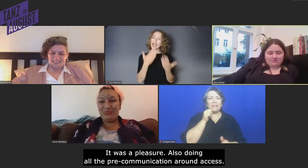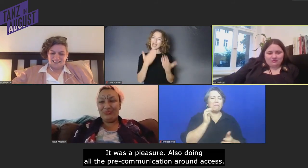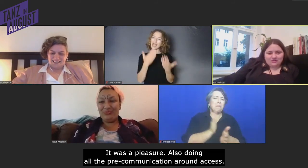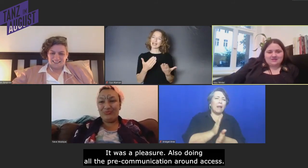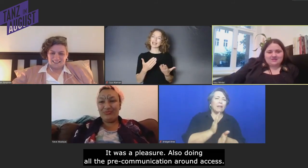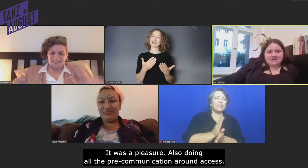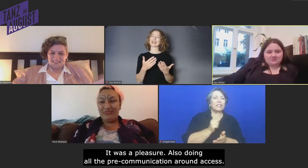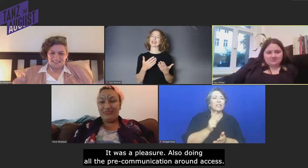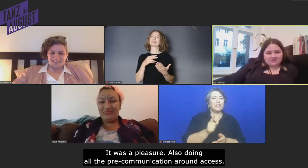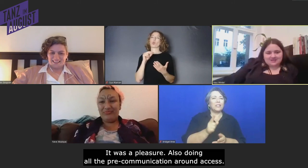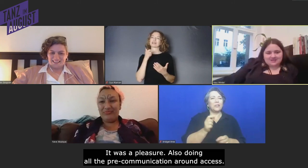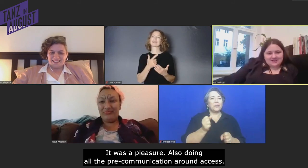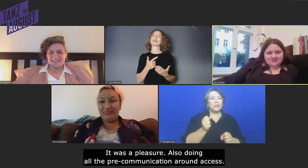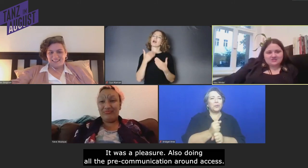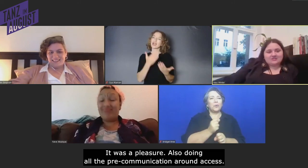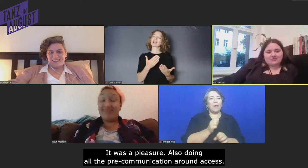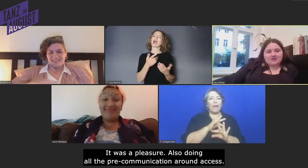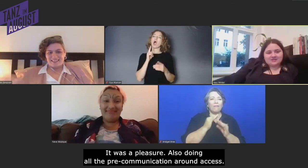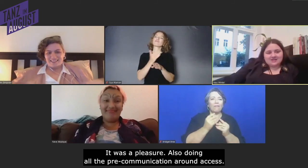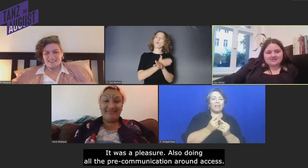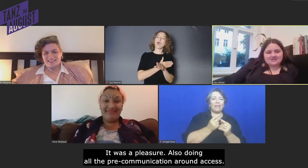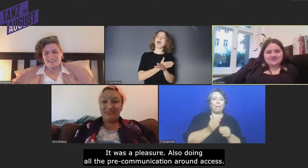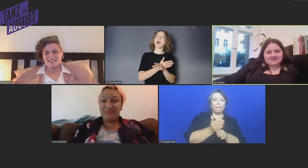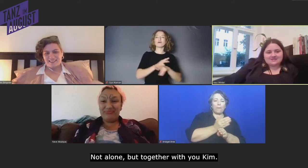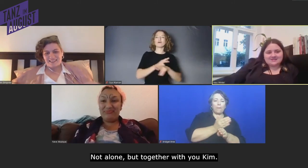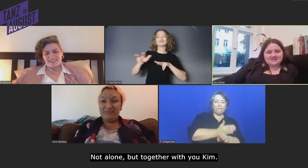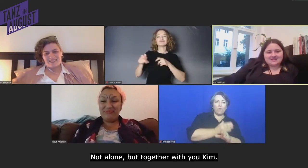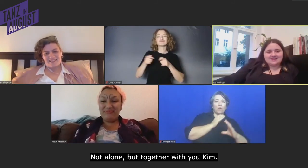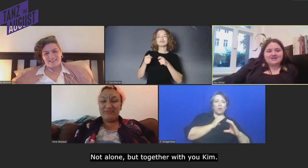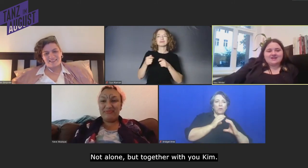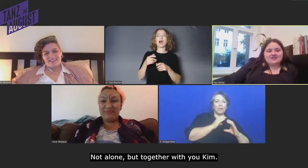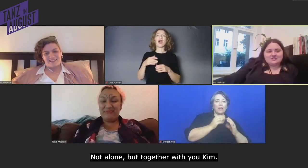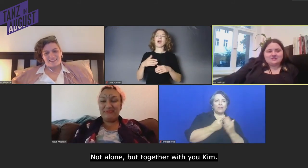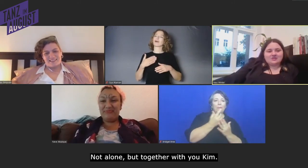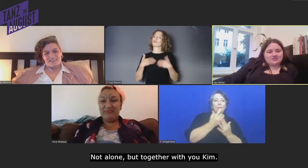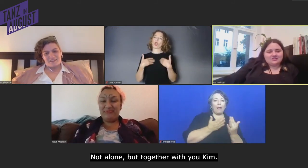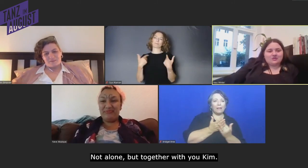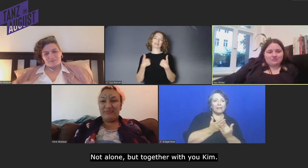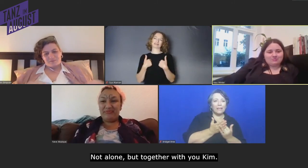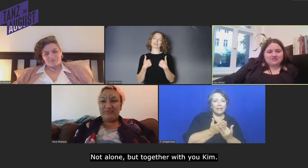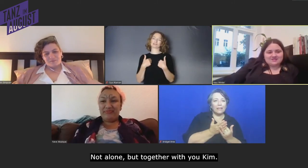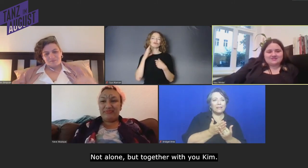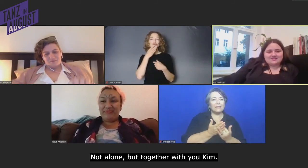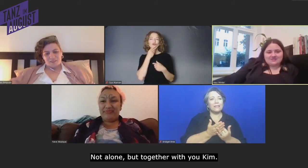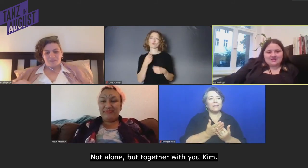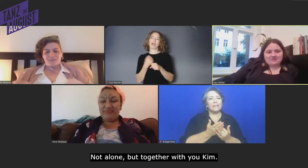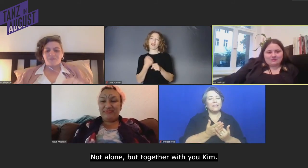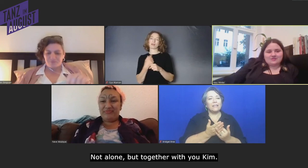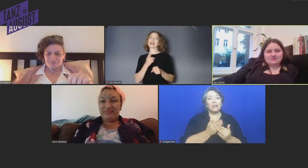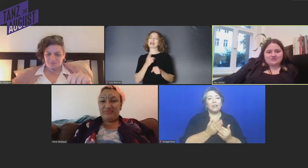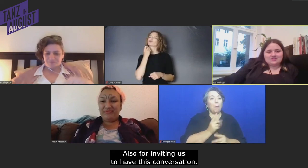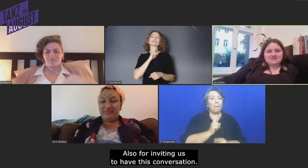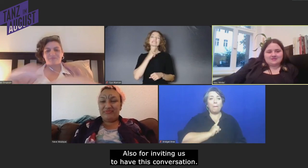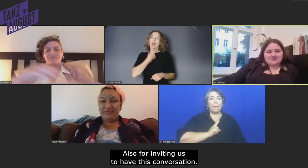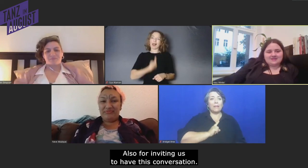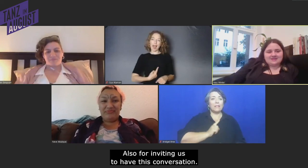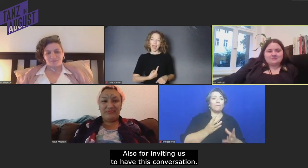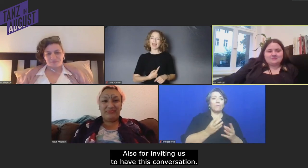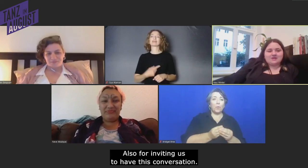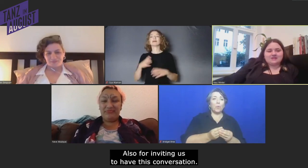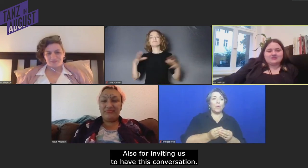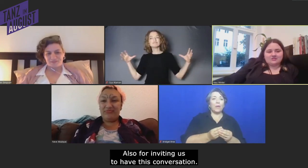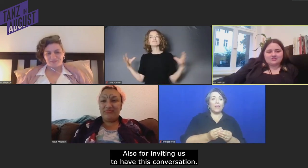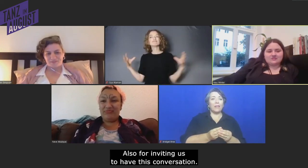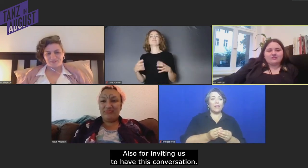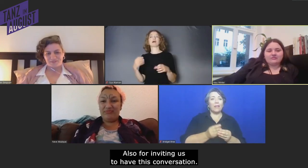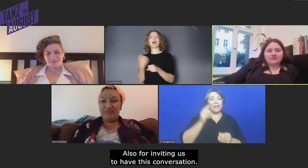the pre-communication around access, not alone, but together with you, to Kim,